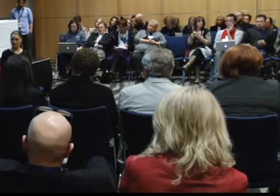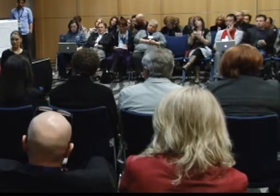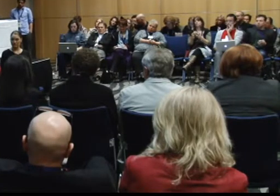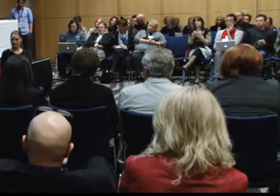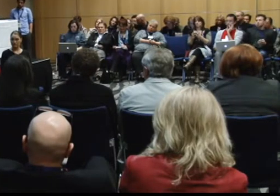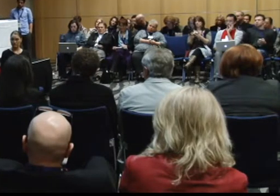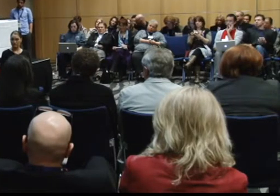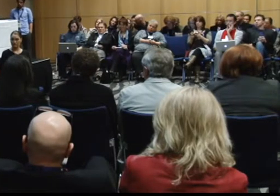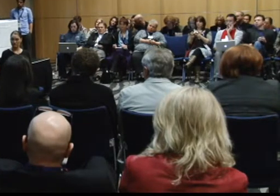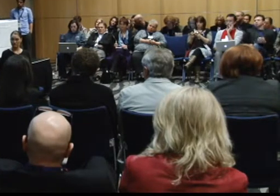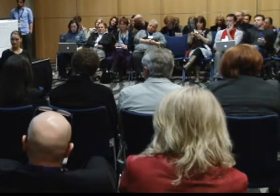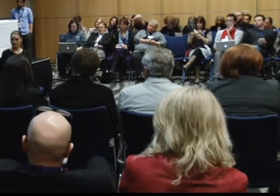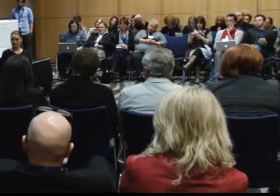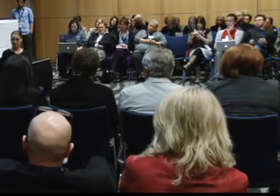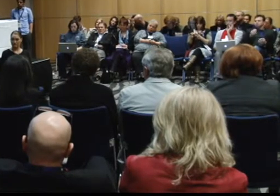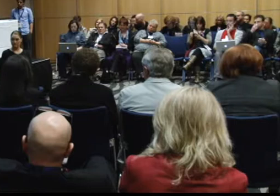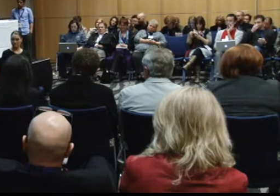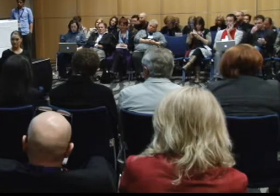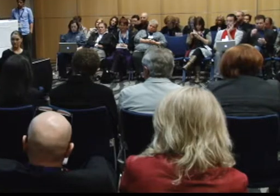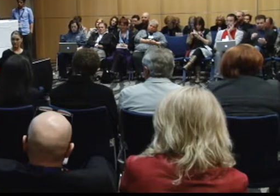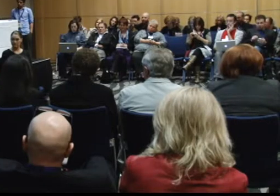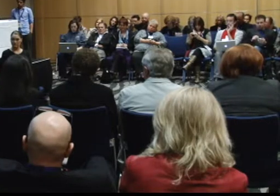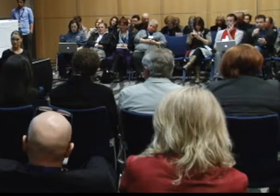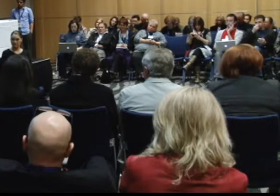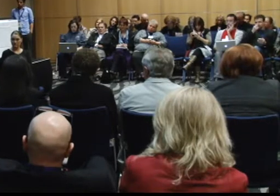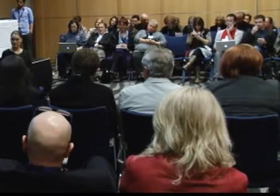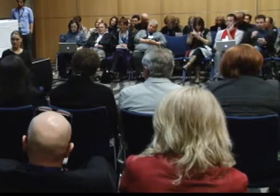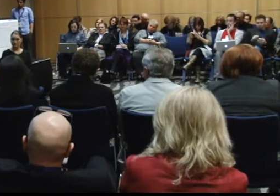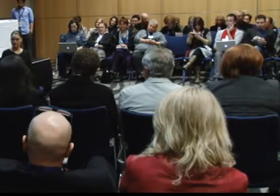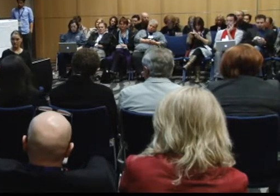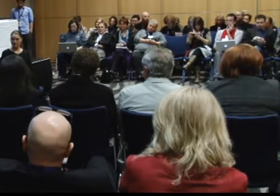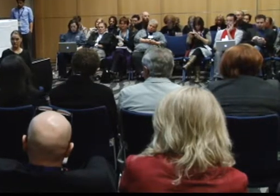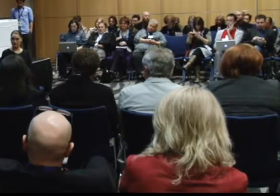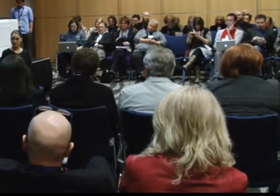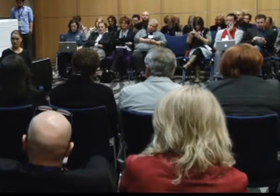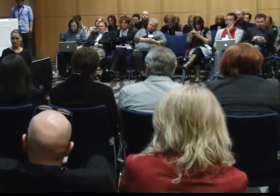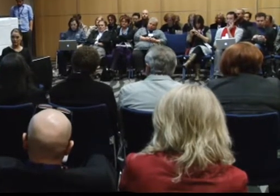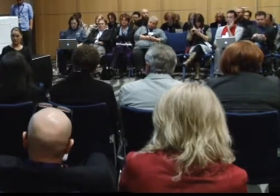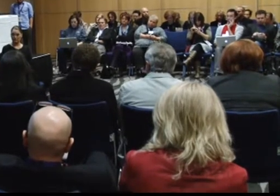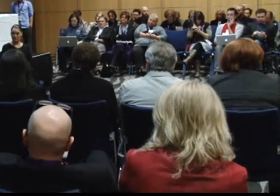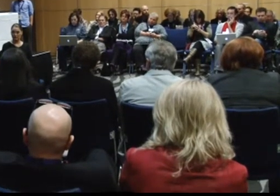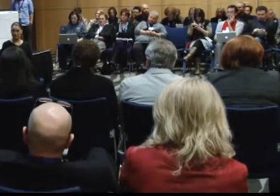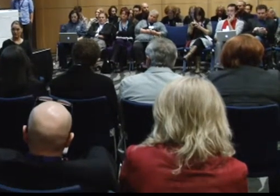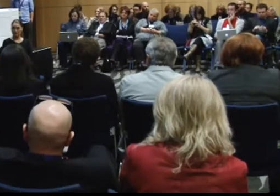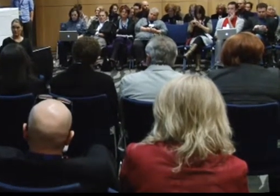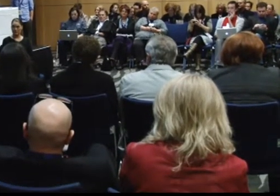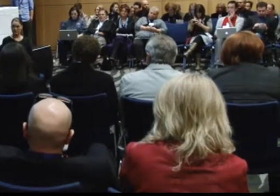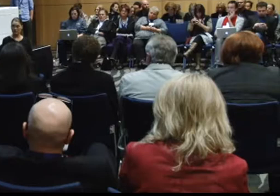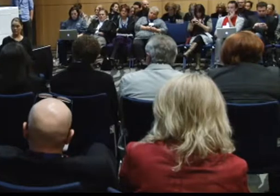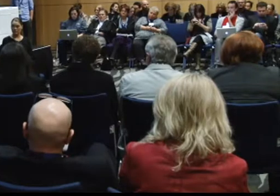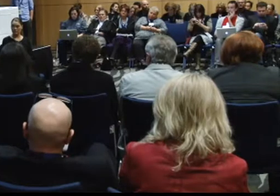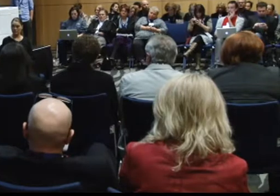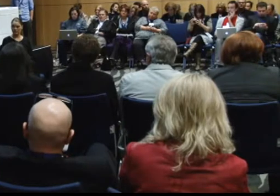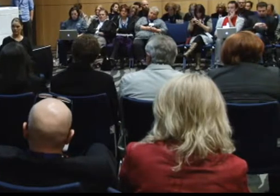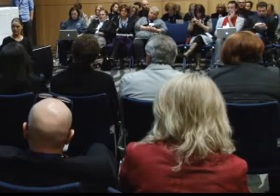online chat in that space in that fashion, so it wasn't really appropriate. So on Many Answers, we have, I think it's about 4% of